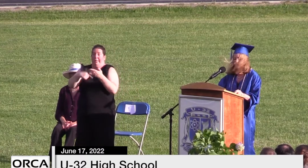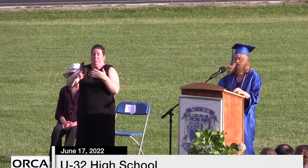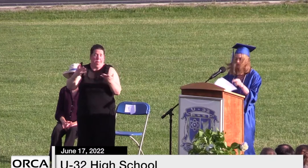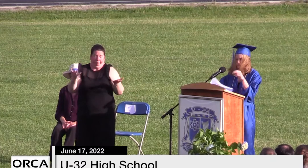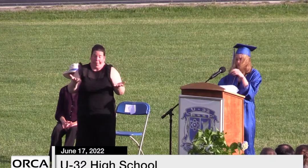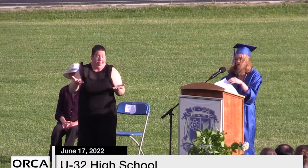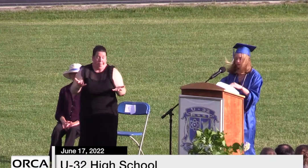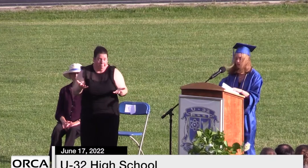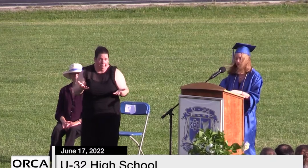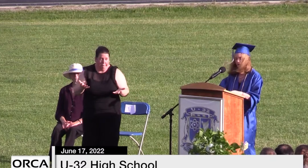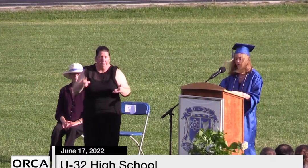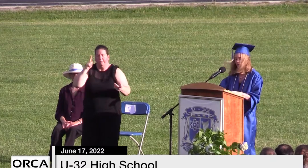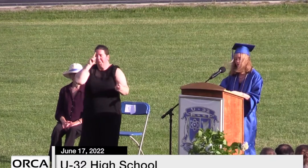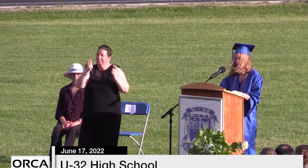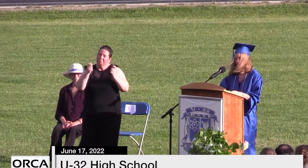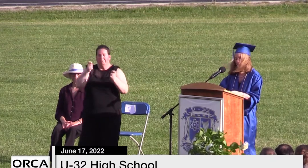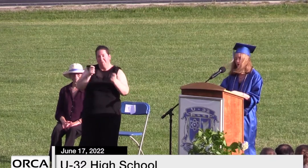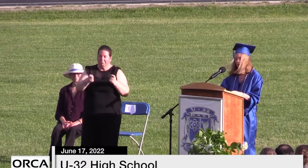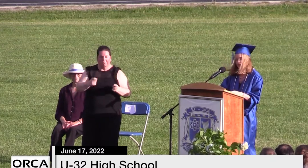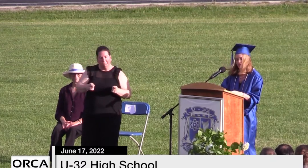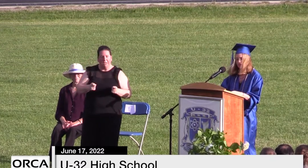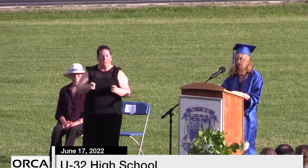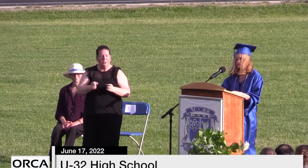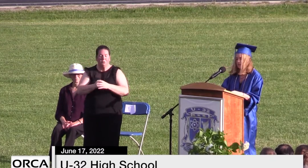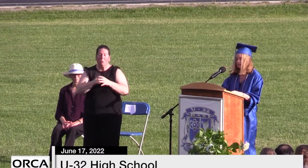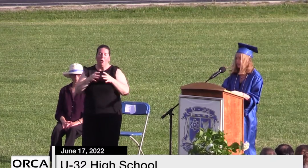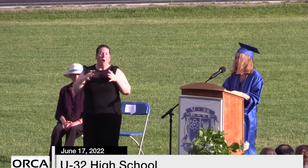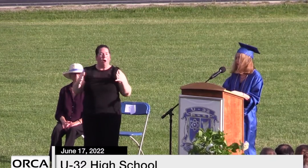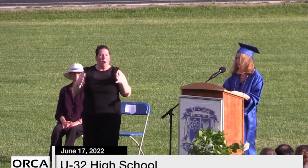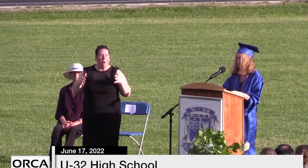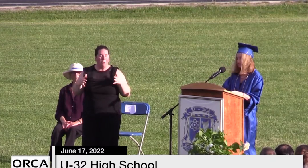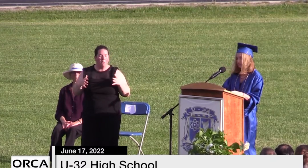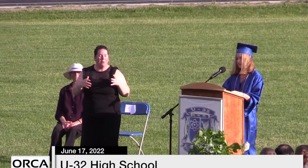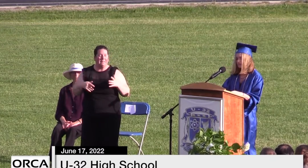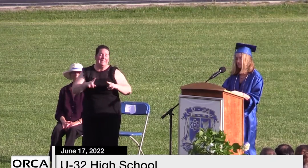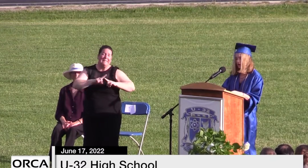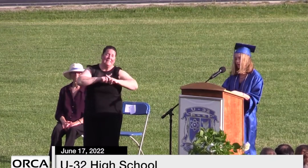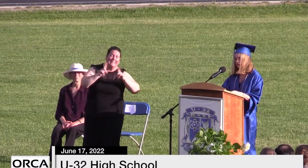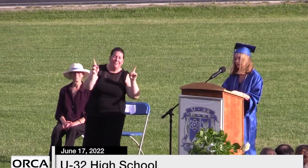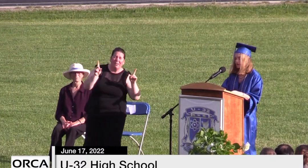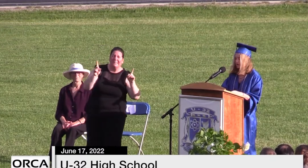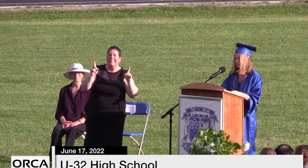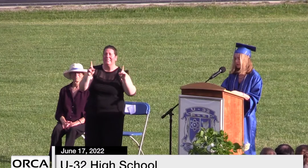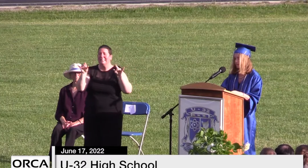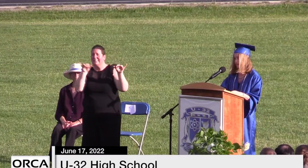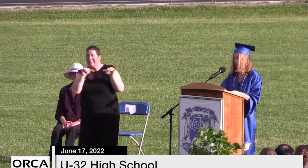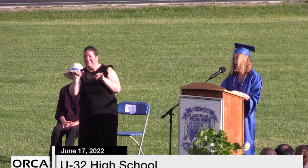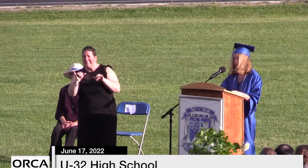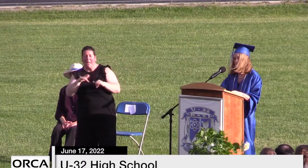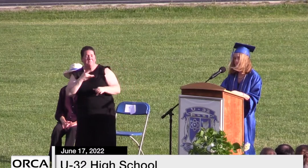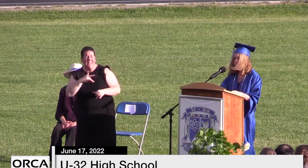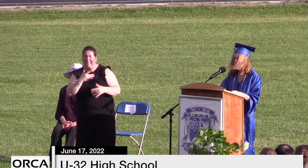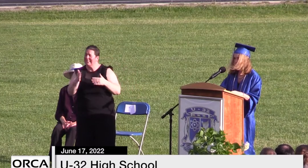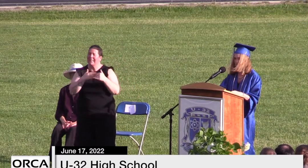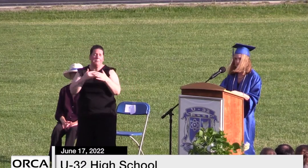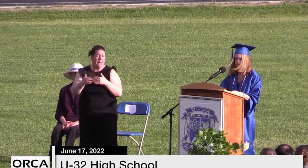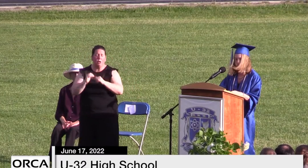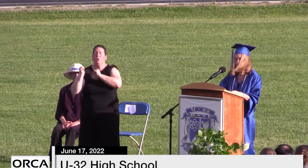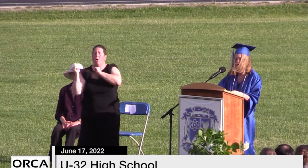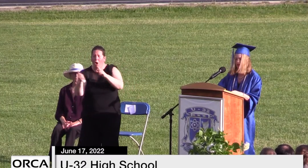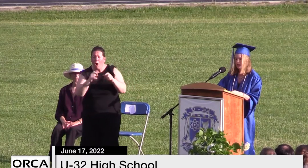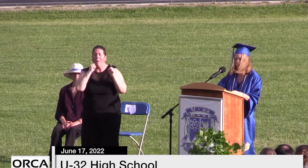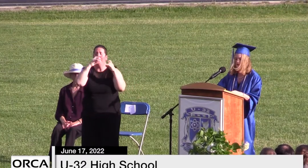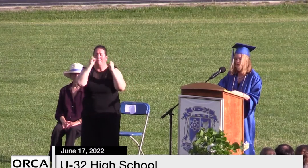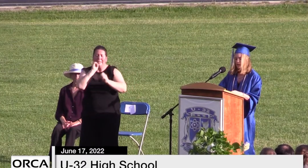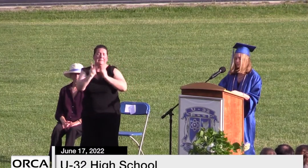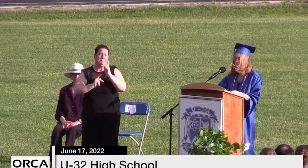will all continue to change and grow. From our largest differences to the smallest disagreements, all of you have become the incredible individuals I see out